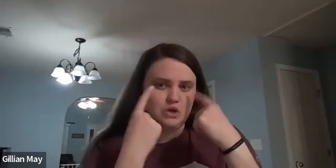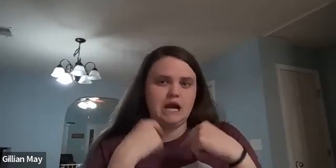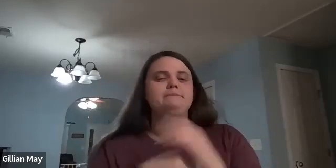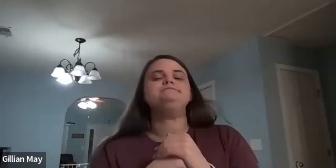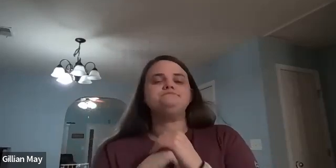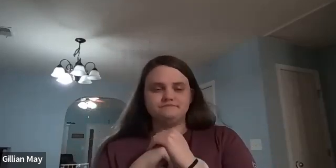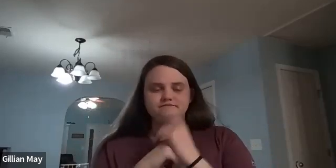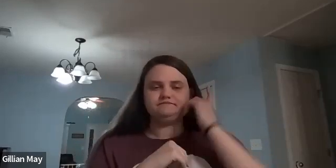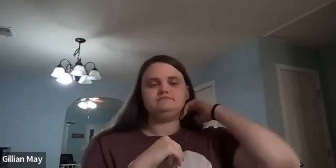Cry.